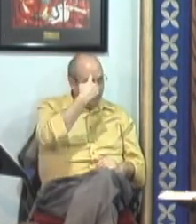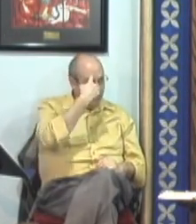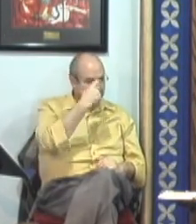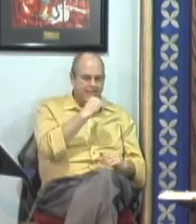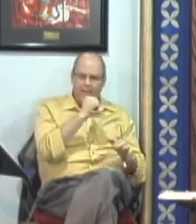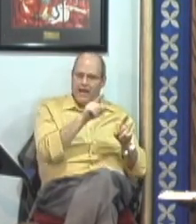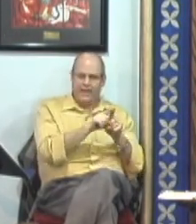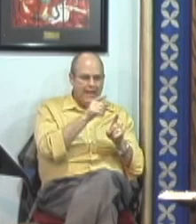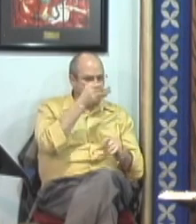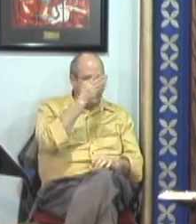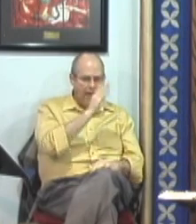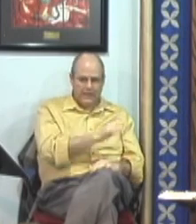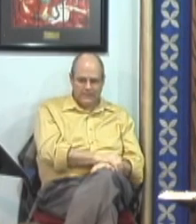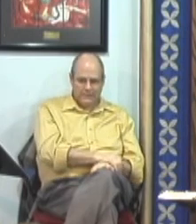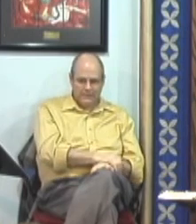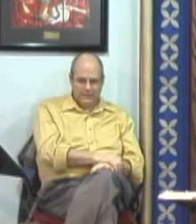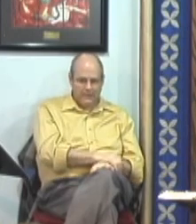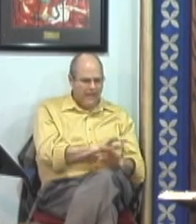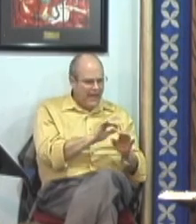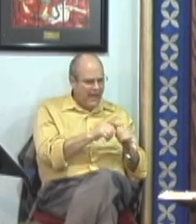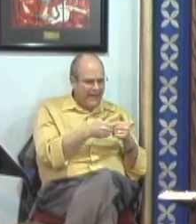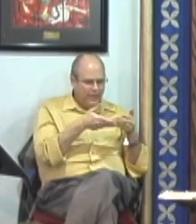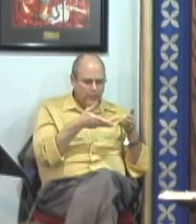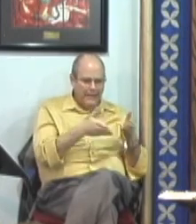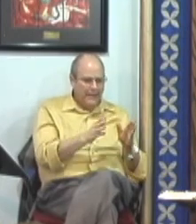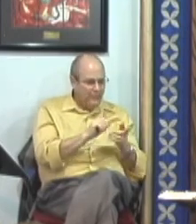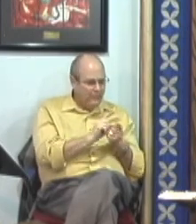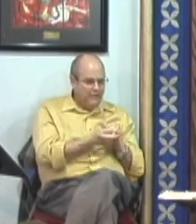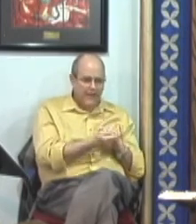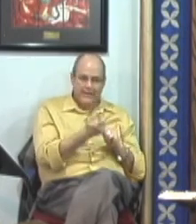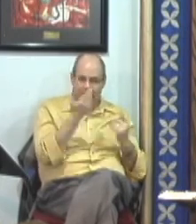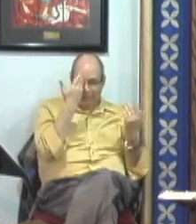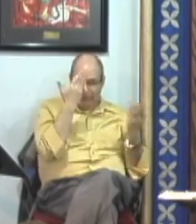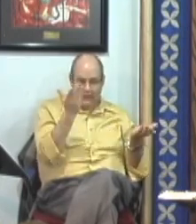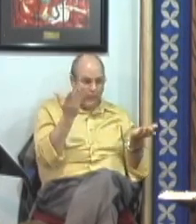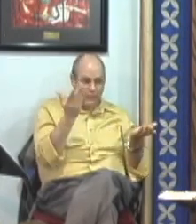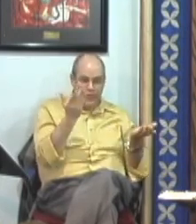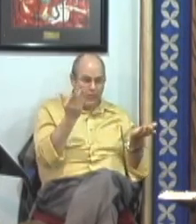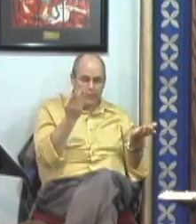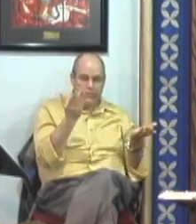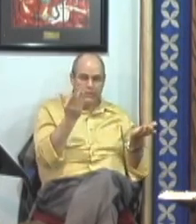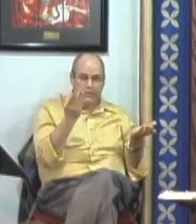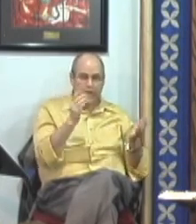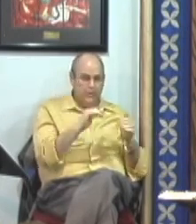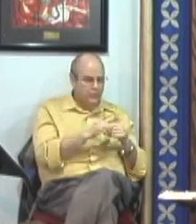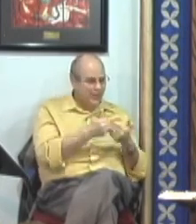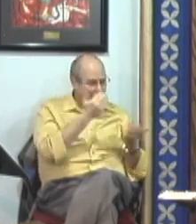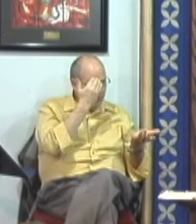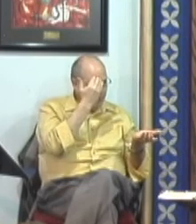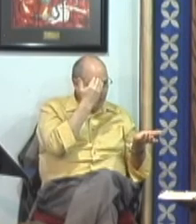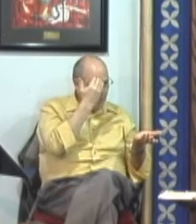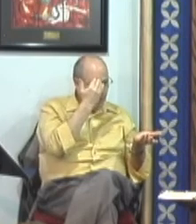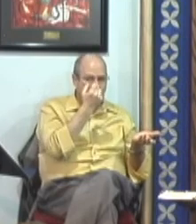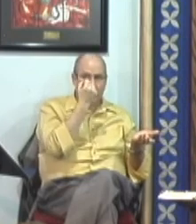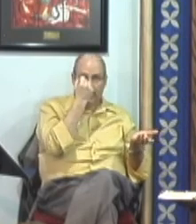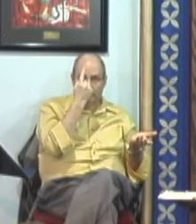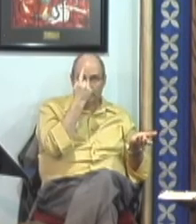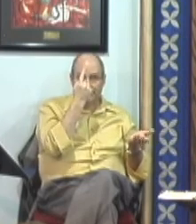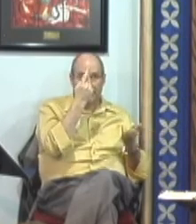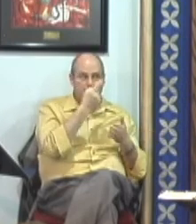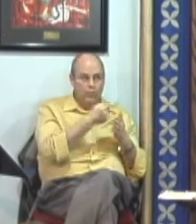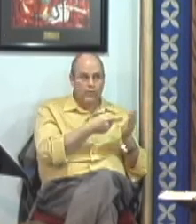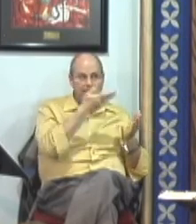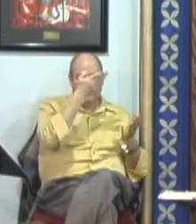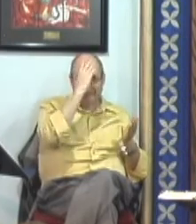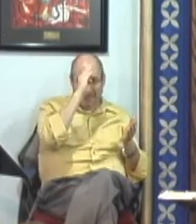How can we let that be changed if we don't even know we have it? And how do we do that? Well, we have to understand what godly thinking